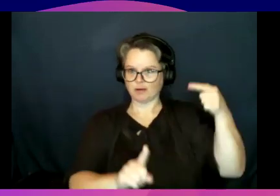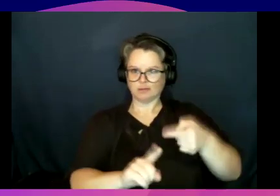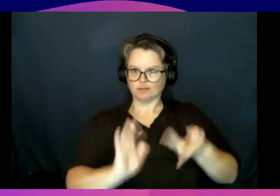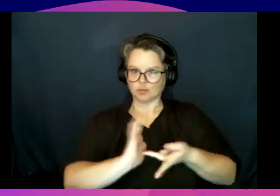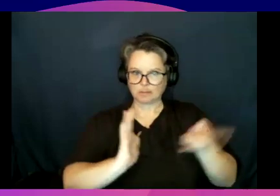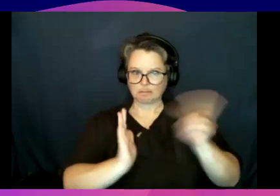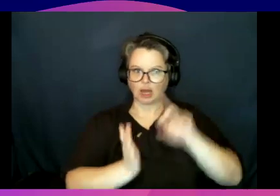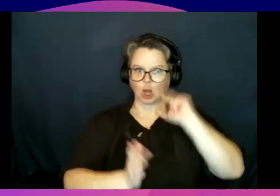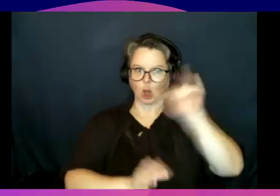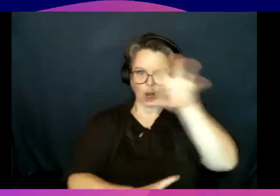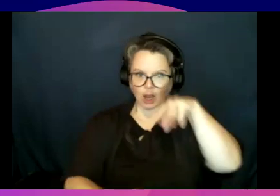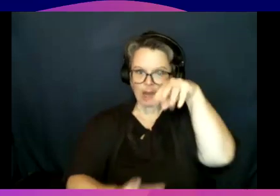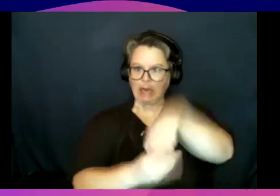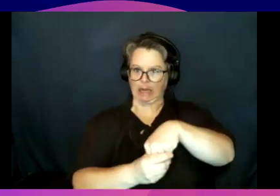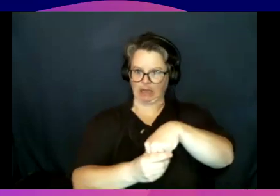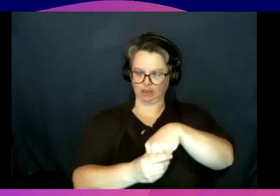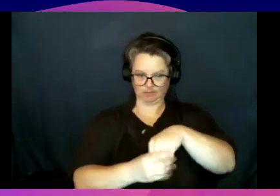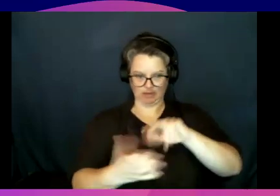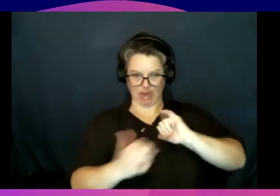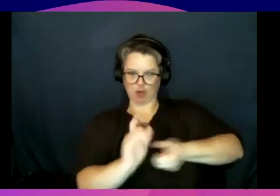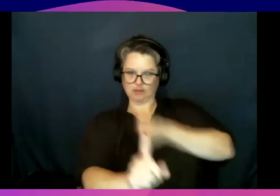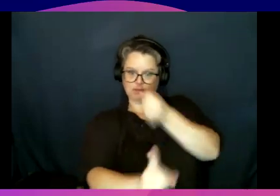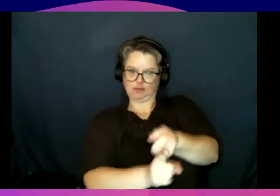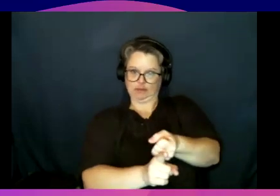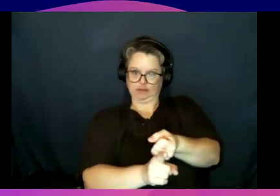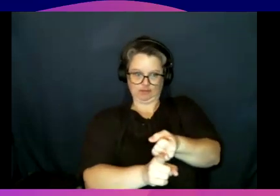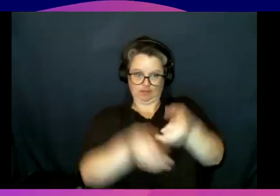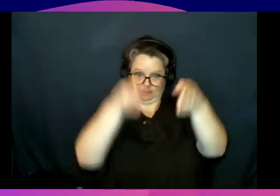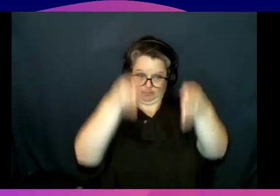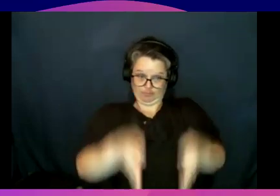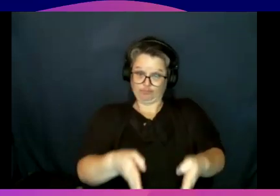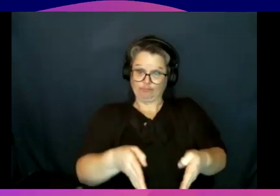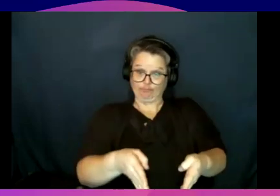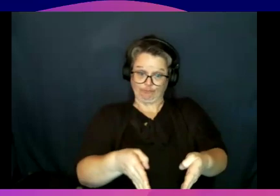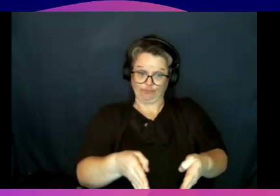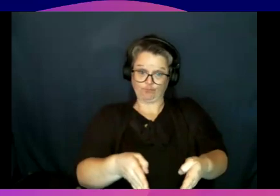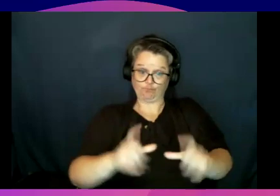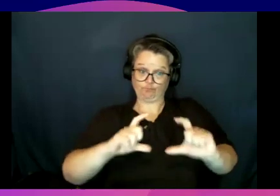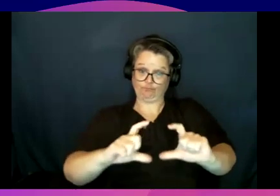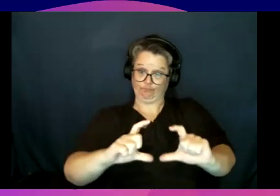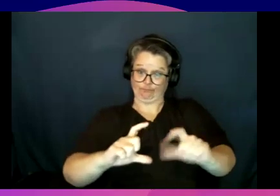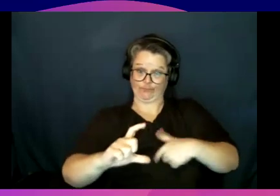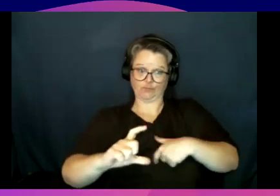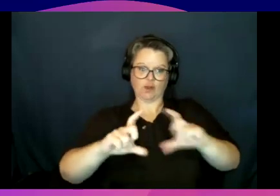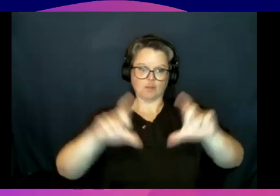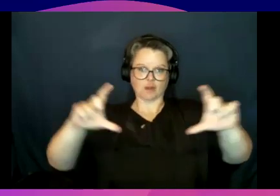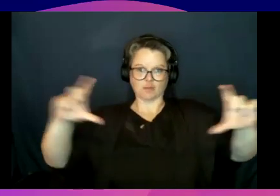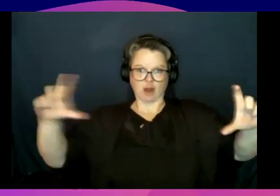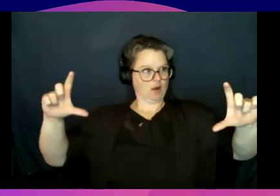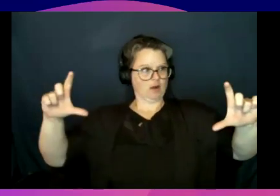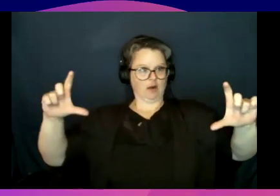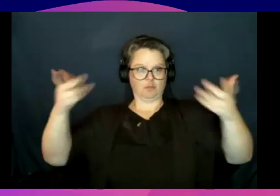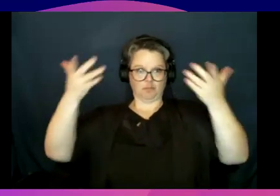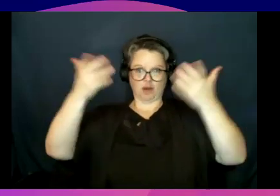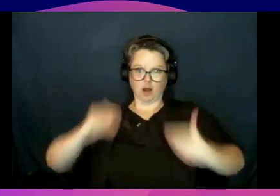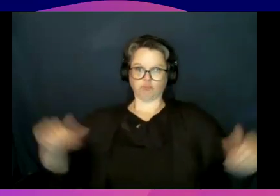services and support, but also within the organization. The individuals who have power in your organization